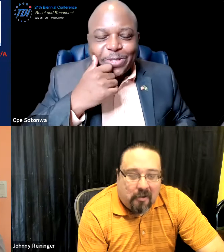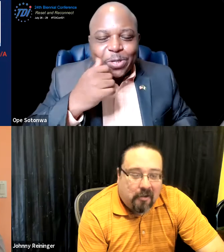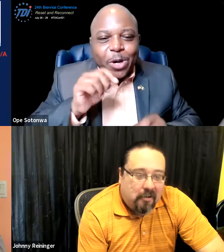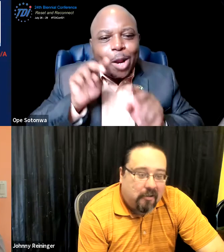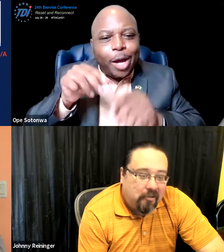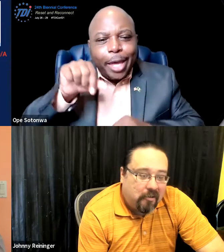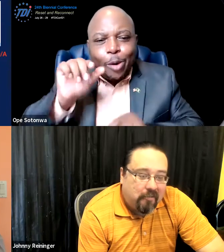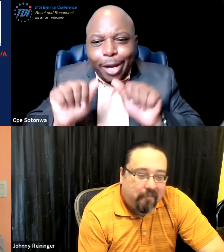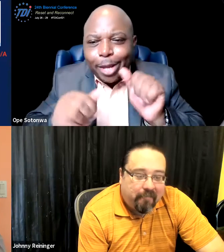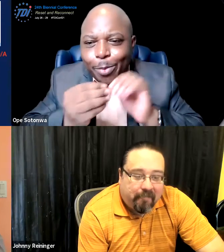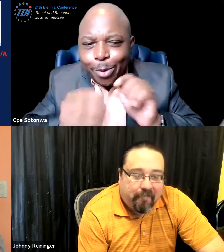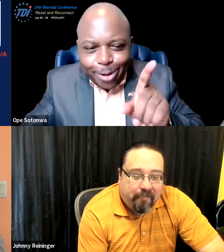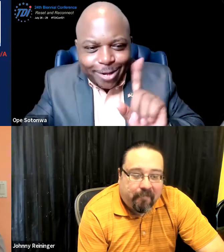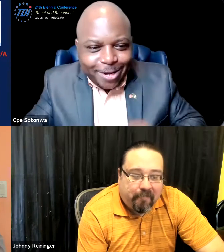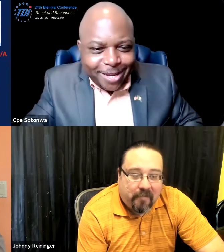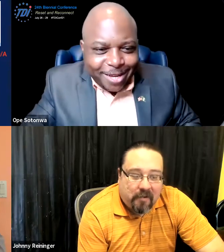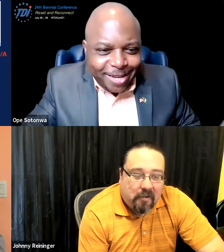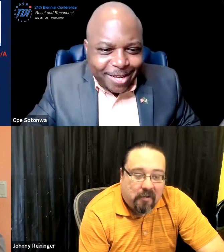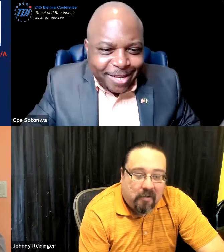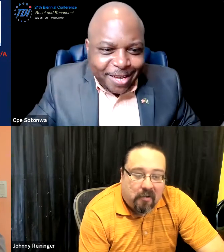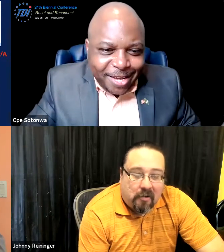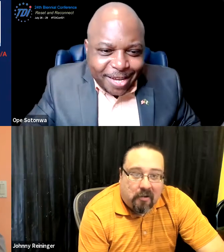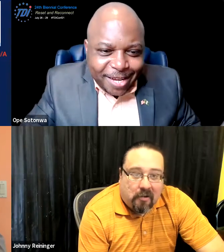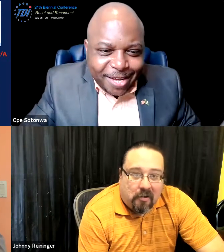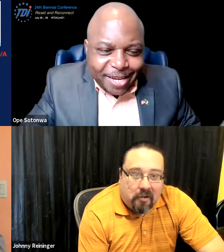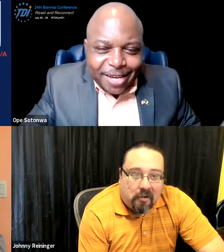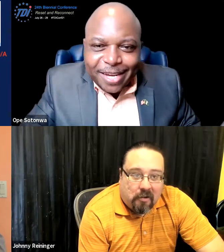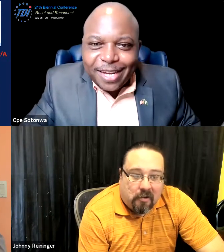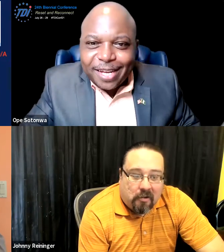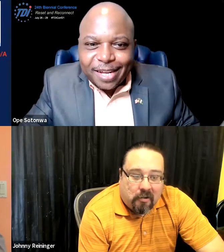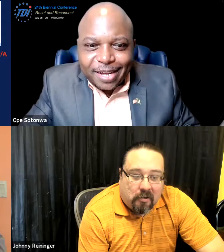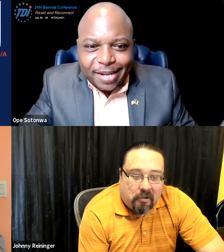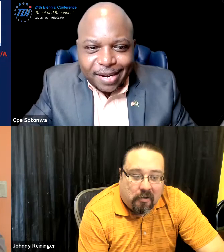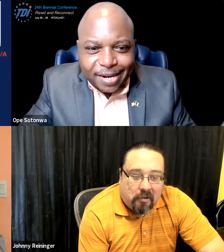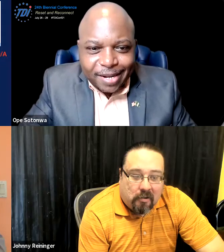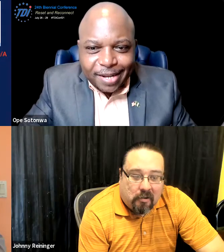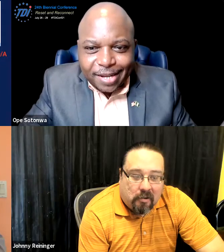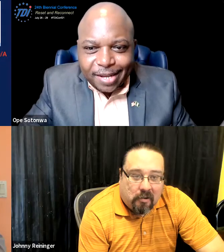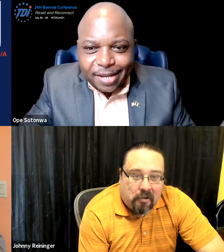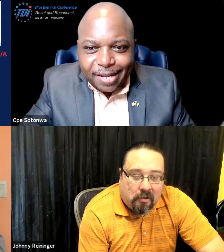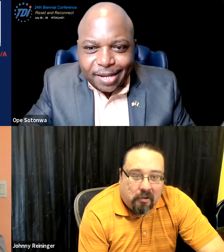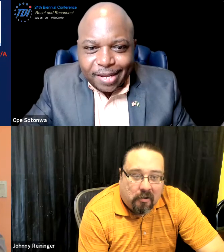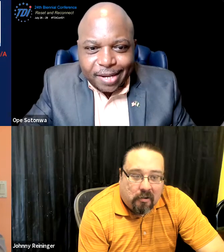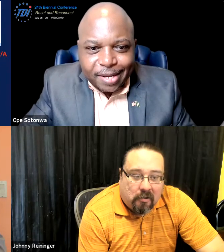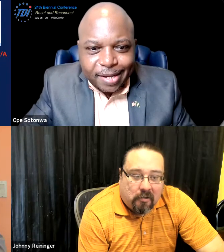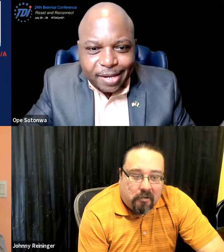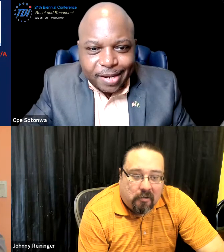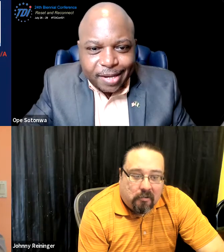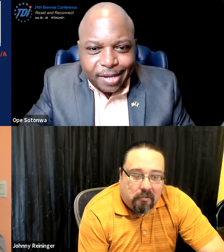do better. You know, I'm going to look at the Q&A just a little bit more. Hang on one second.